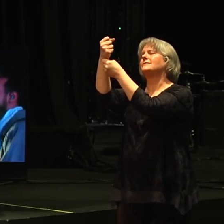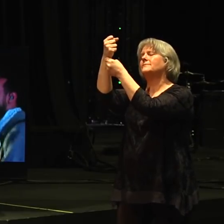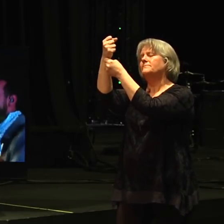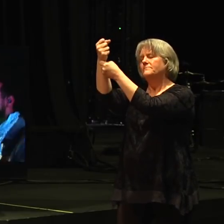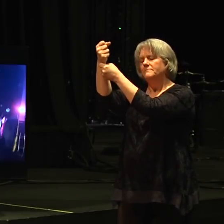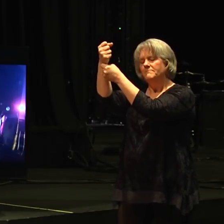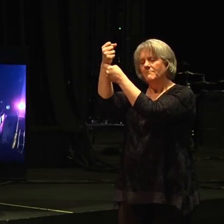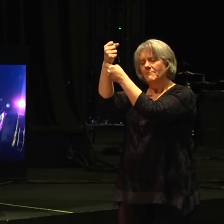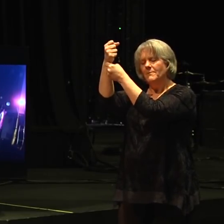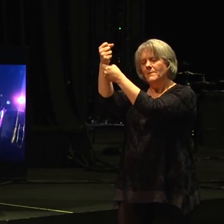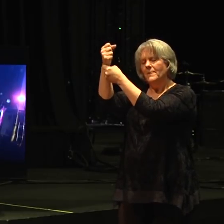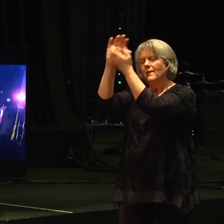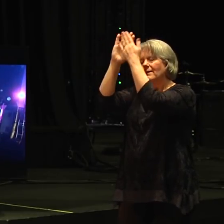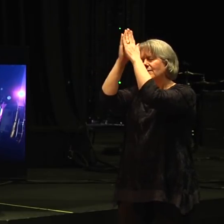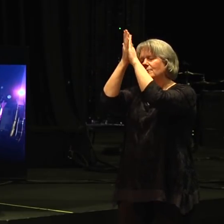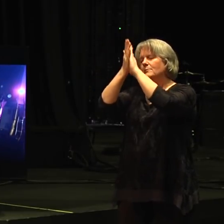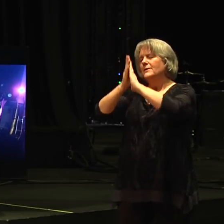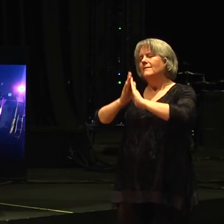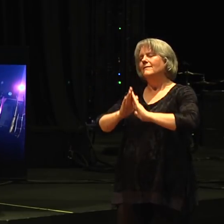speaks.